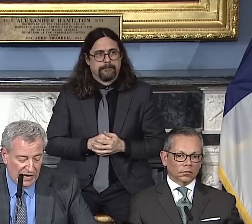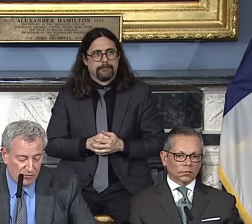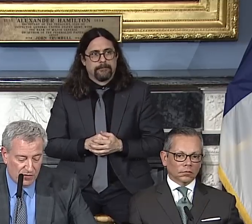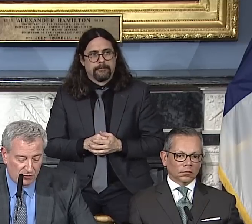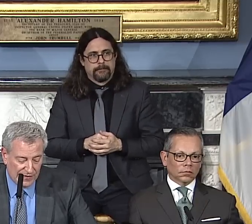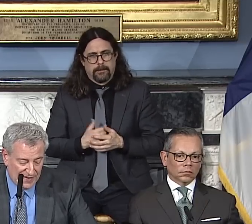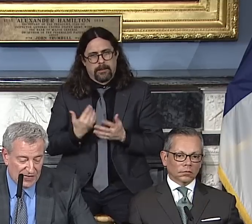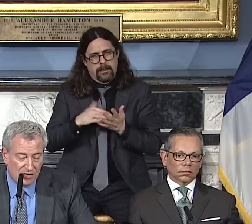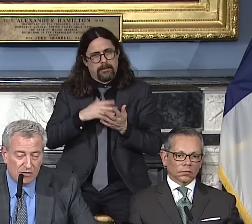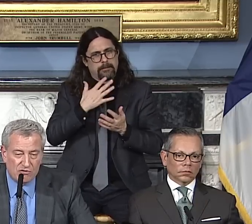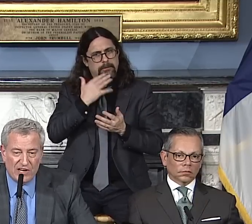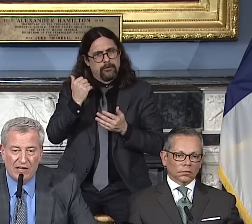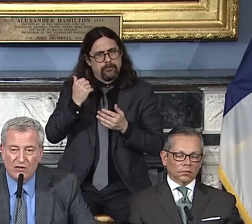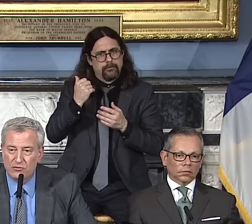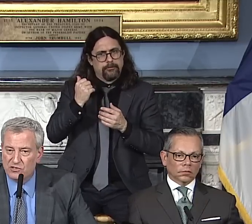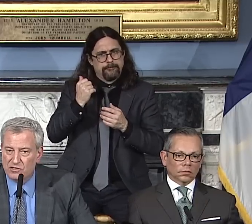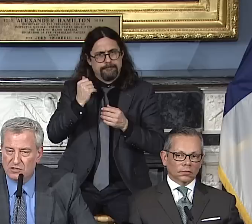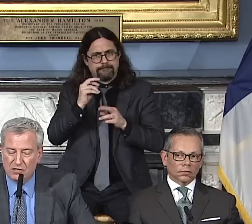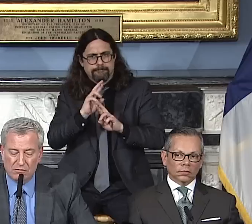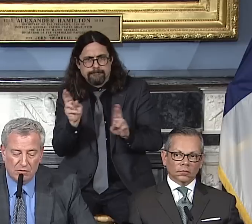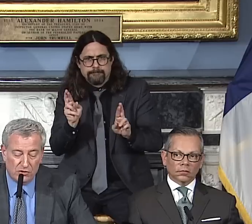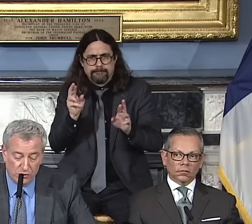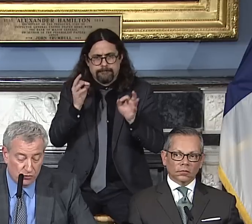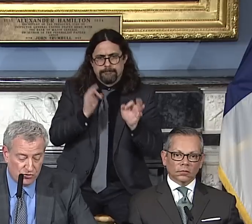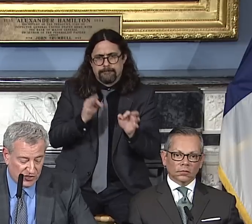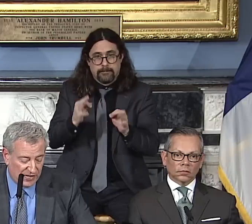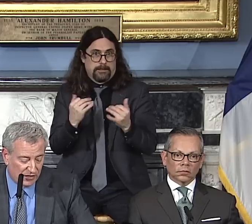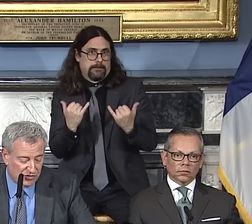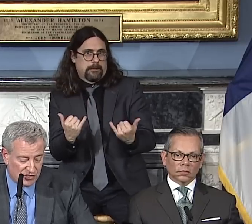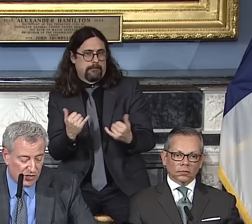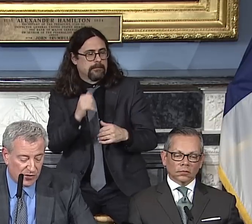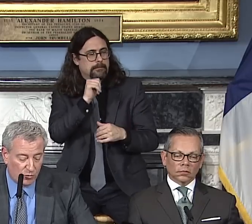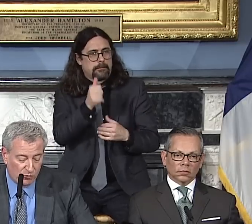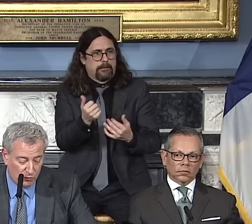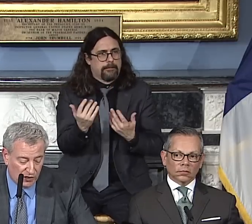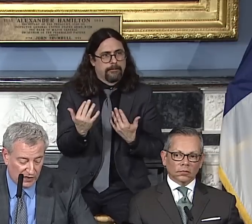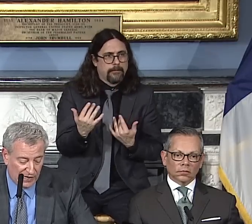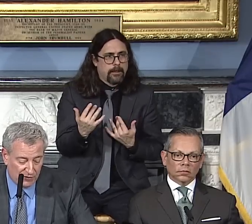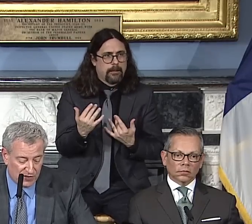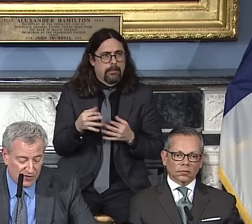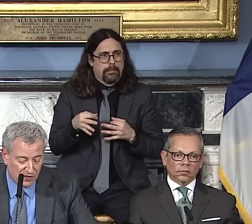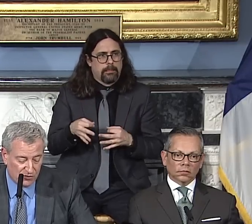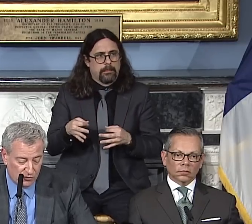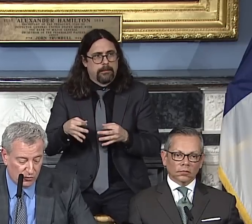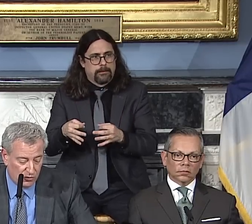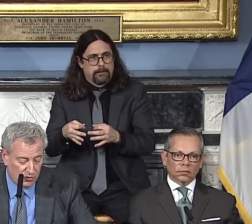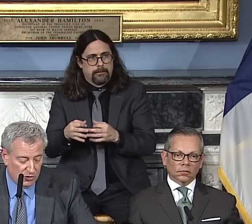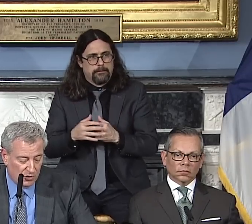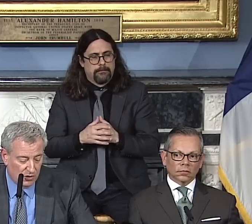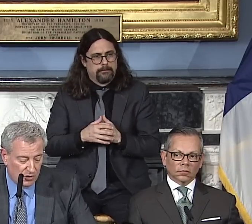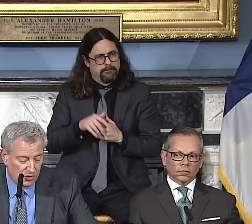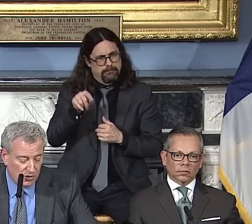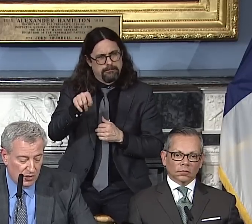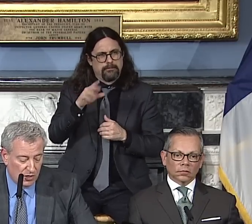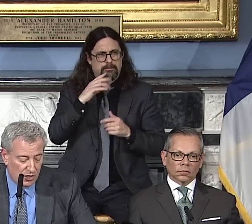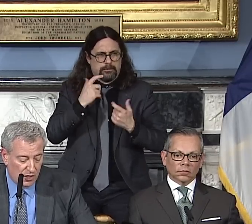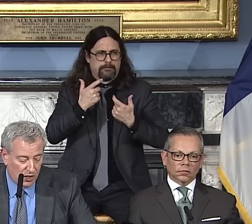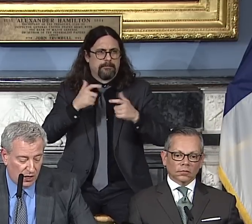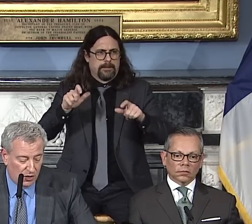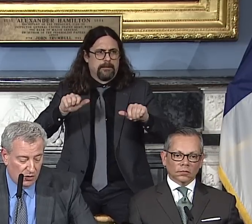We have a related challenge, which is a huge challenge and something we really have to think through,